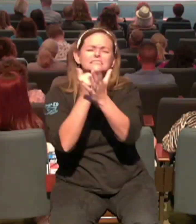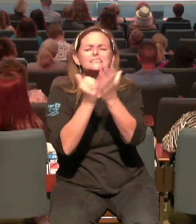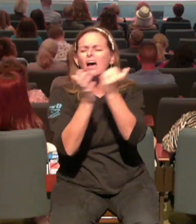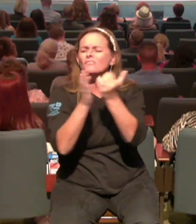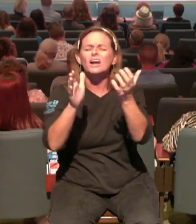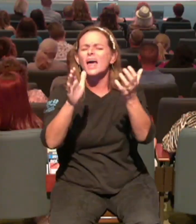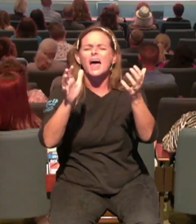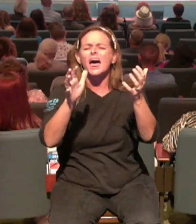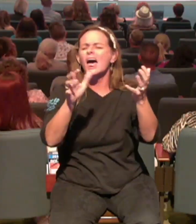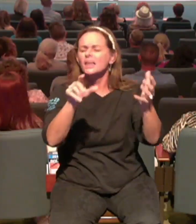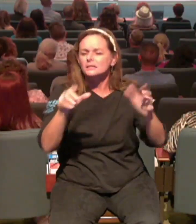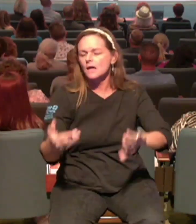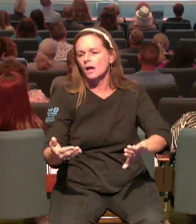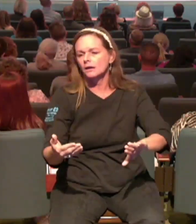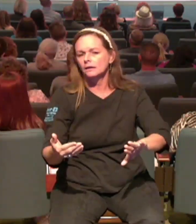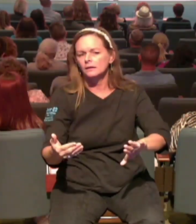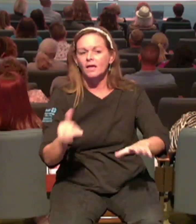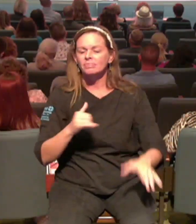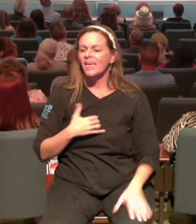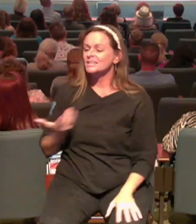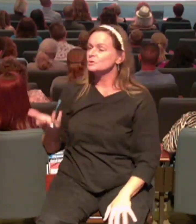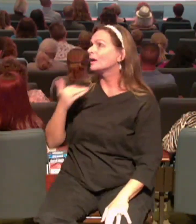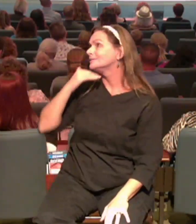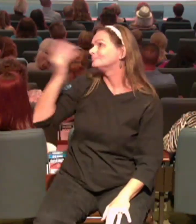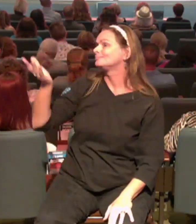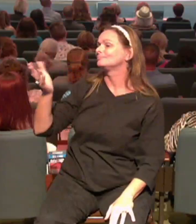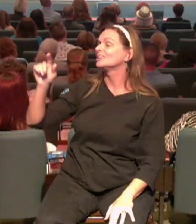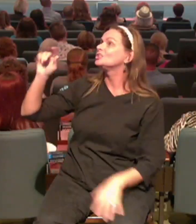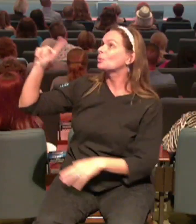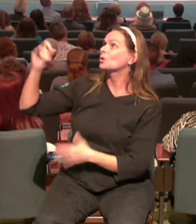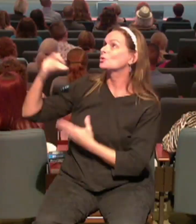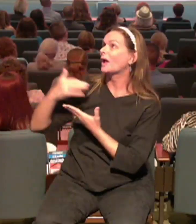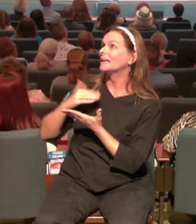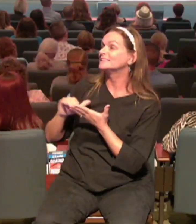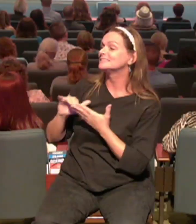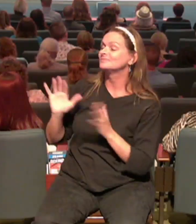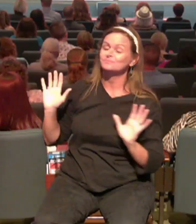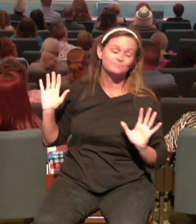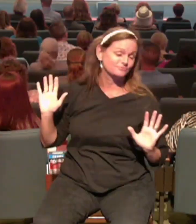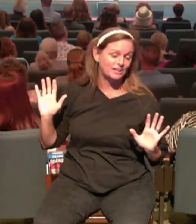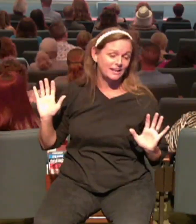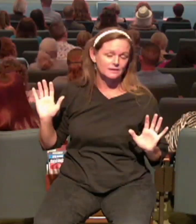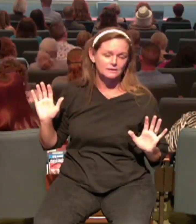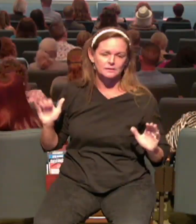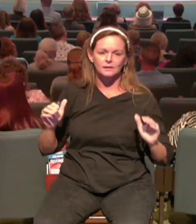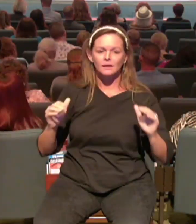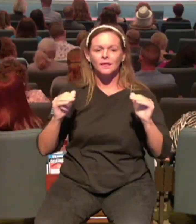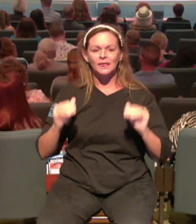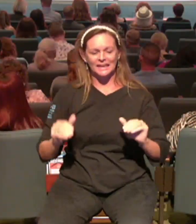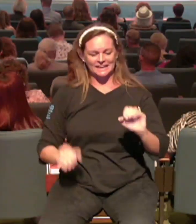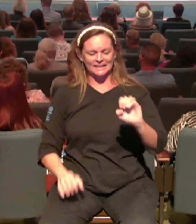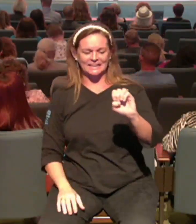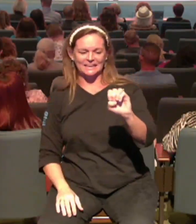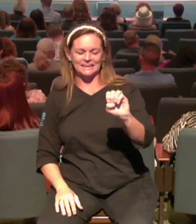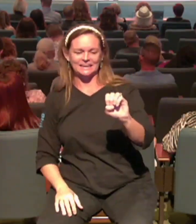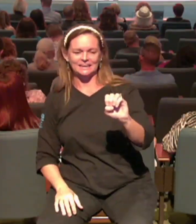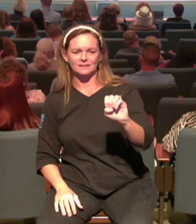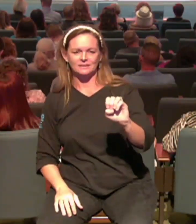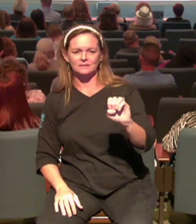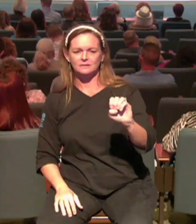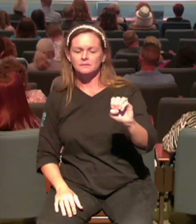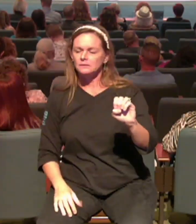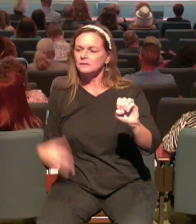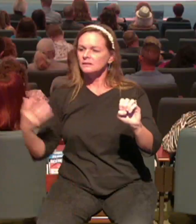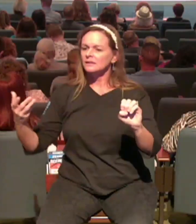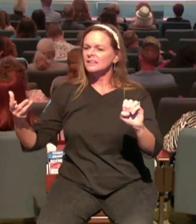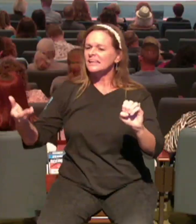life. That's why we don't treat grace casually or flippantly. And E, it's extended through us. And I just want to spend a few minutes